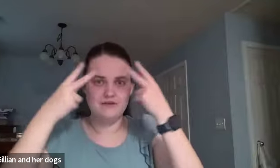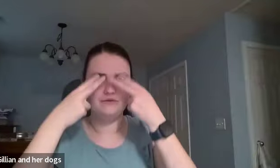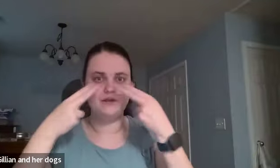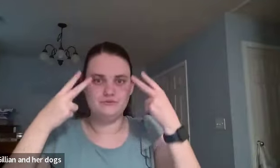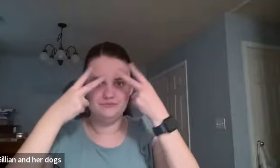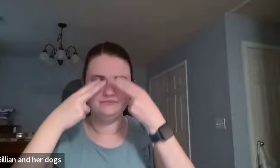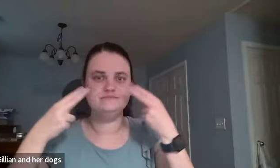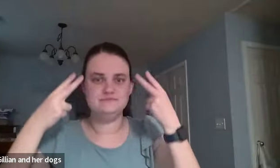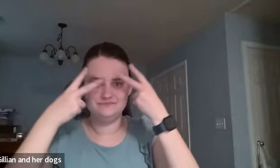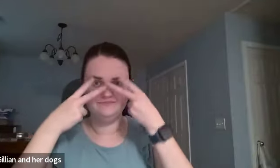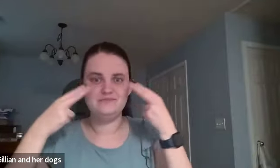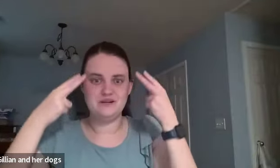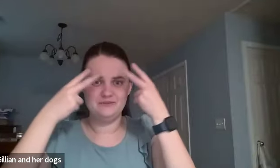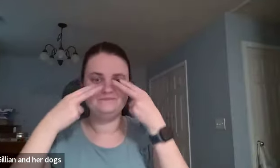have, raccoon, raccoon.